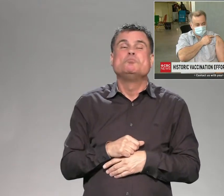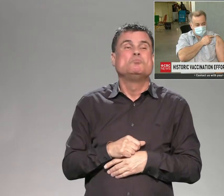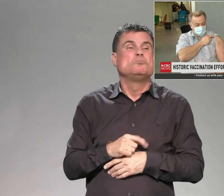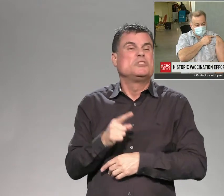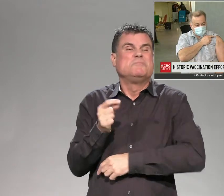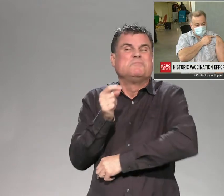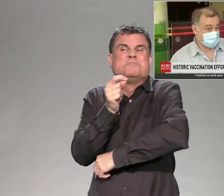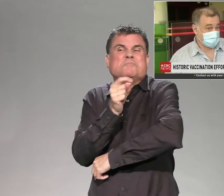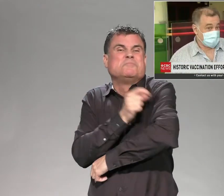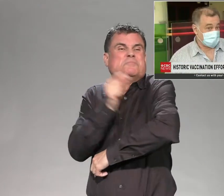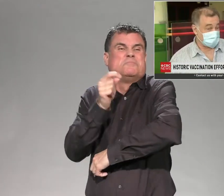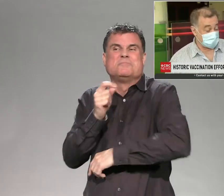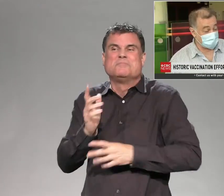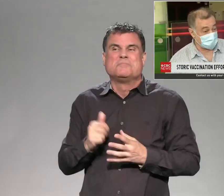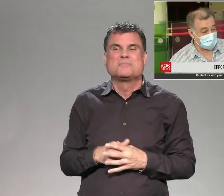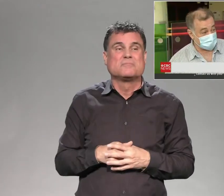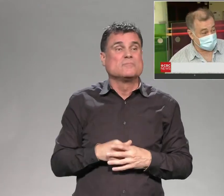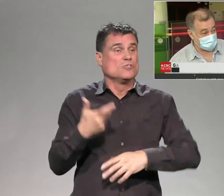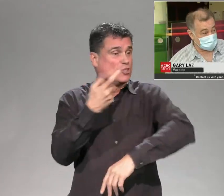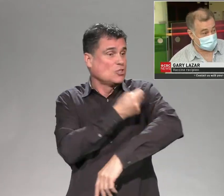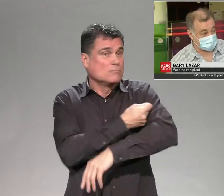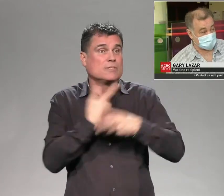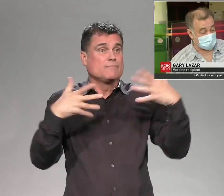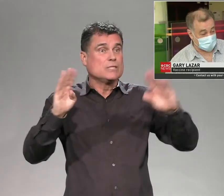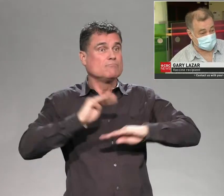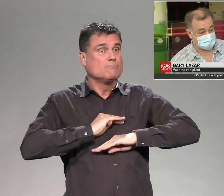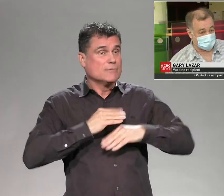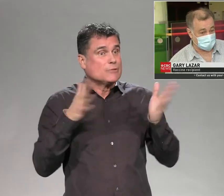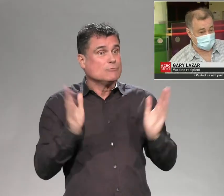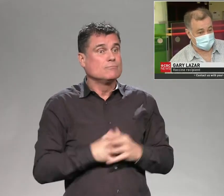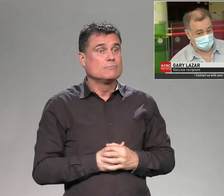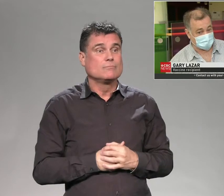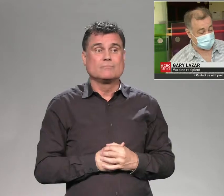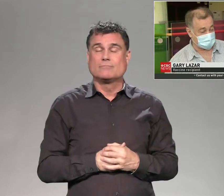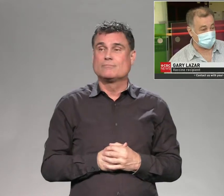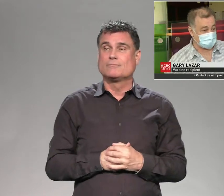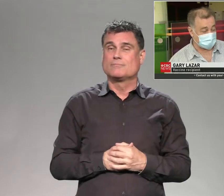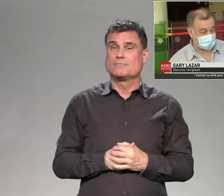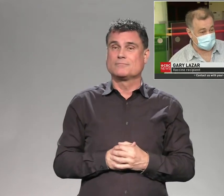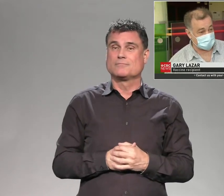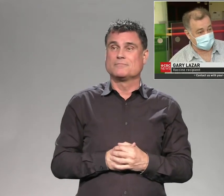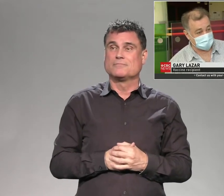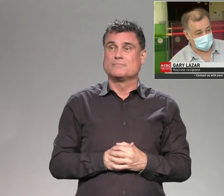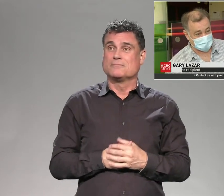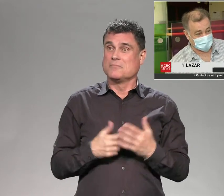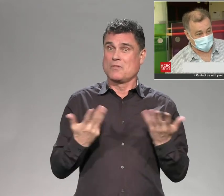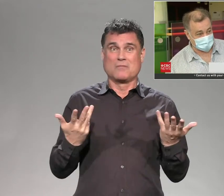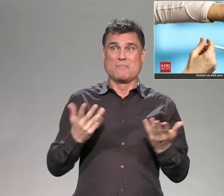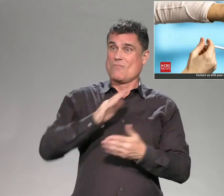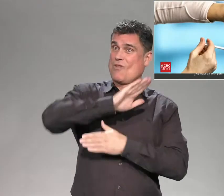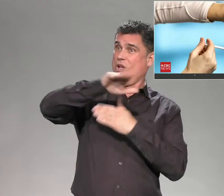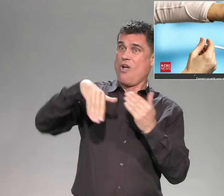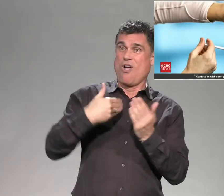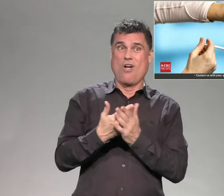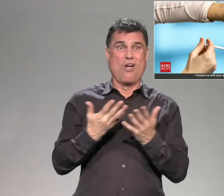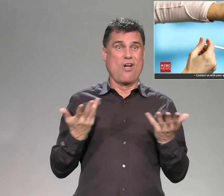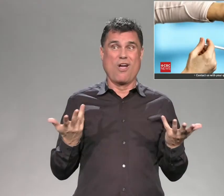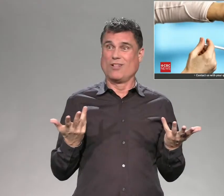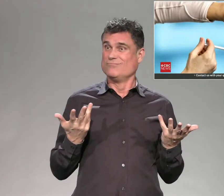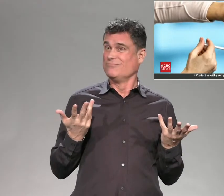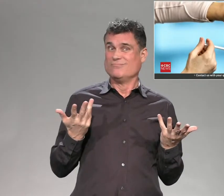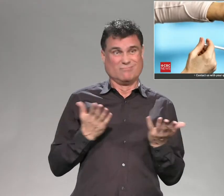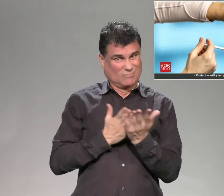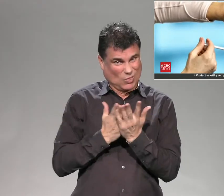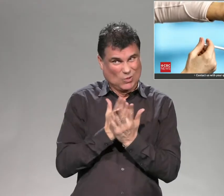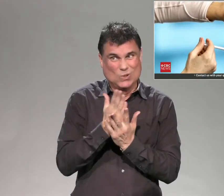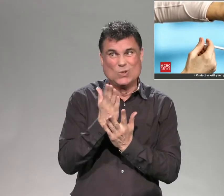It is a time where we're collectively facing both tragedy and miracle. And BC health